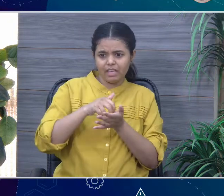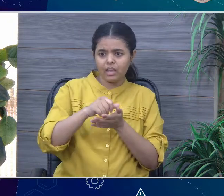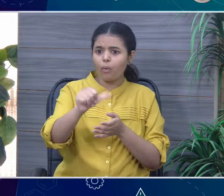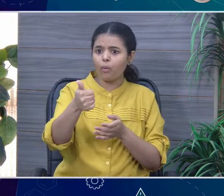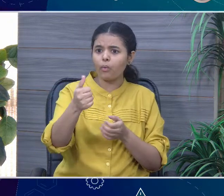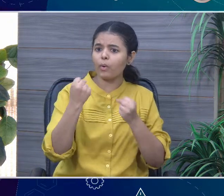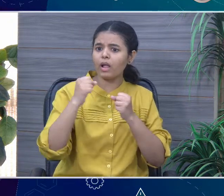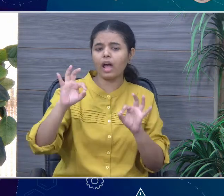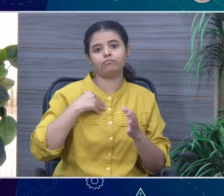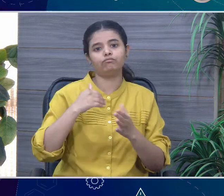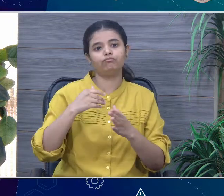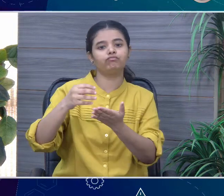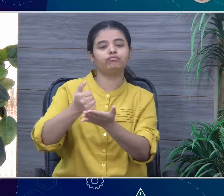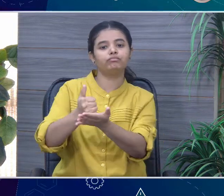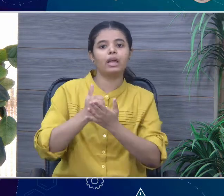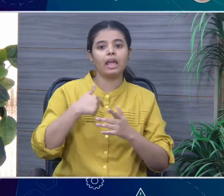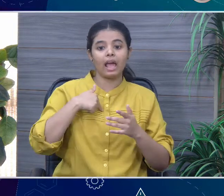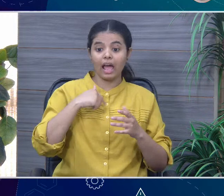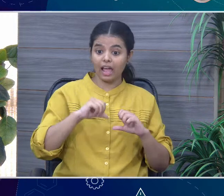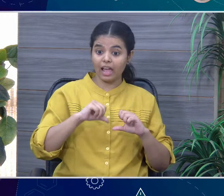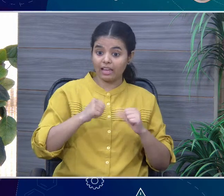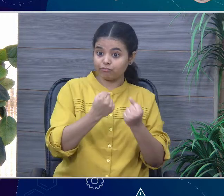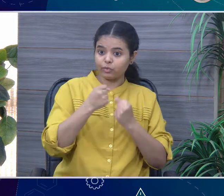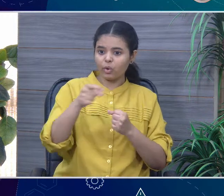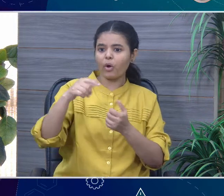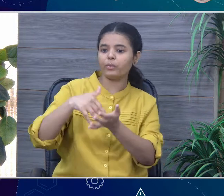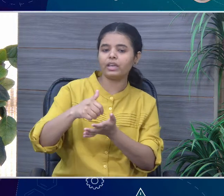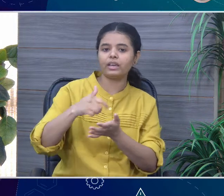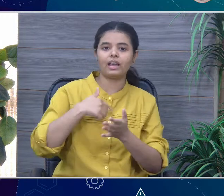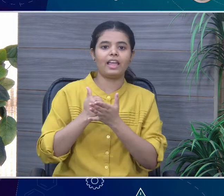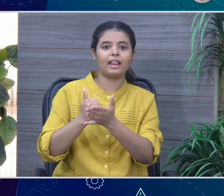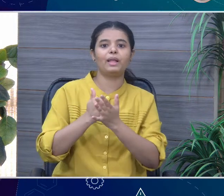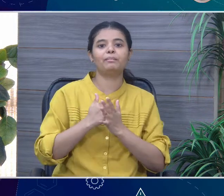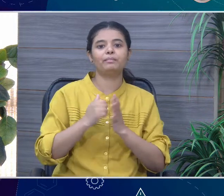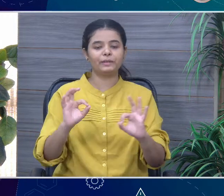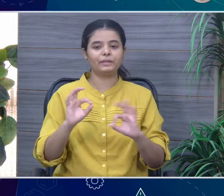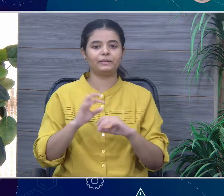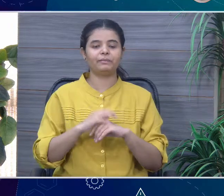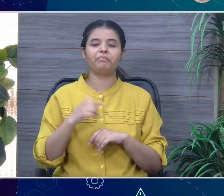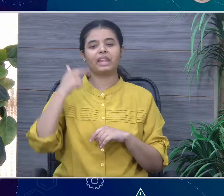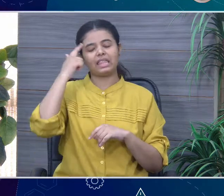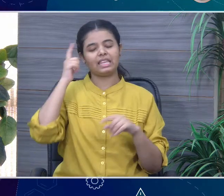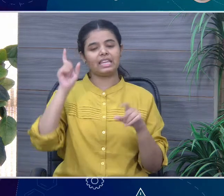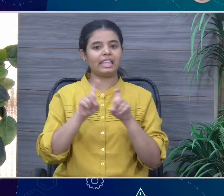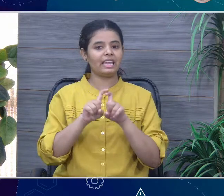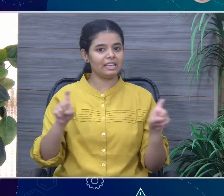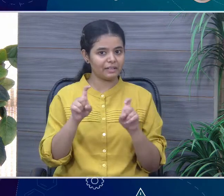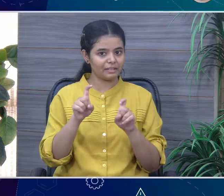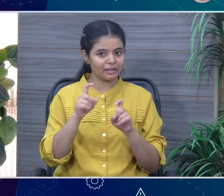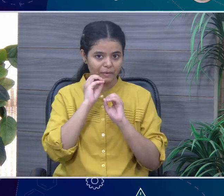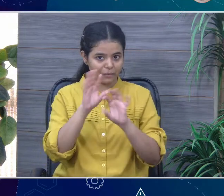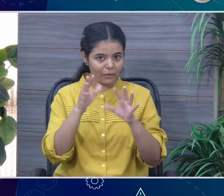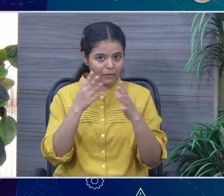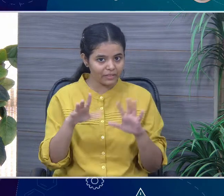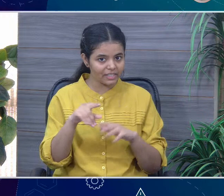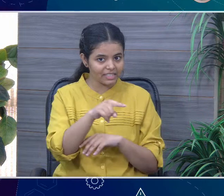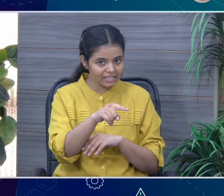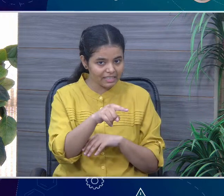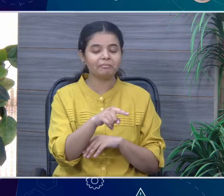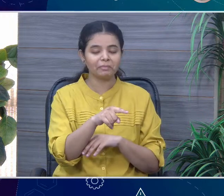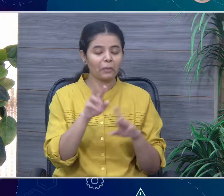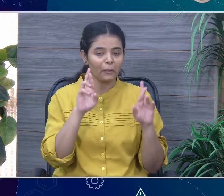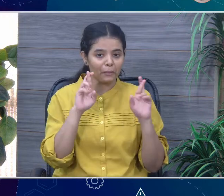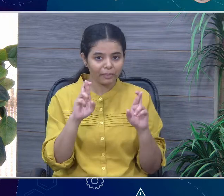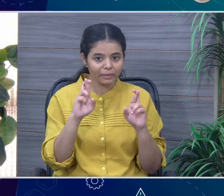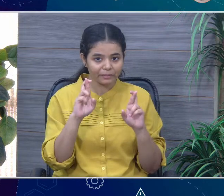and it will help me to learn more. So I think I have clarified to some extent, Tanvi, and